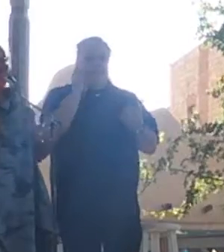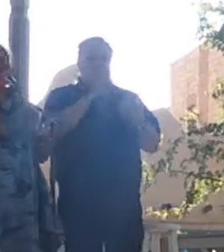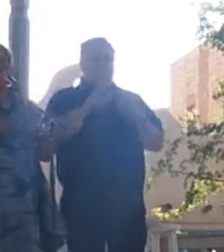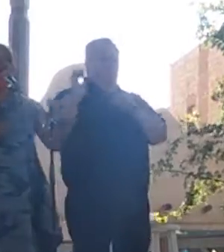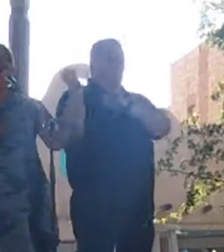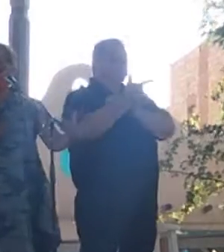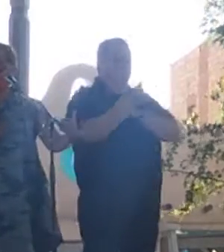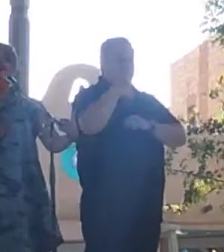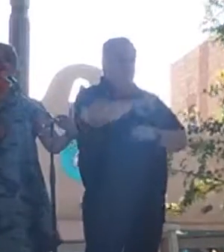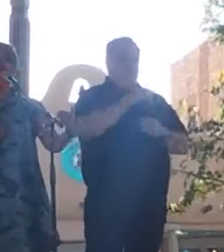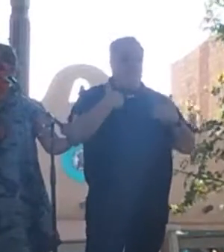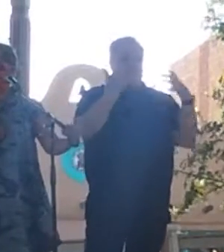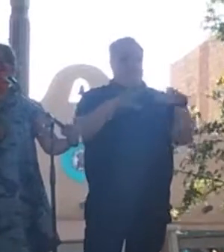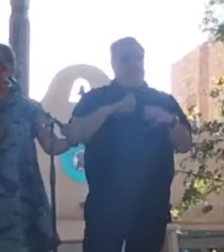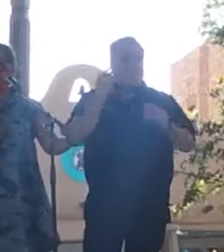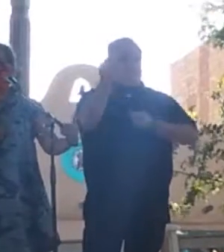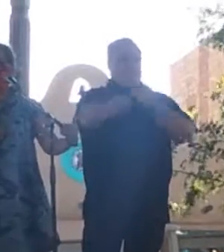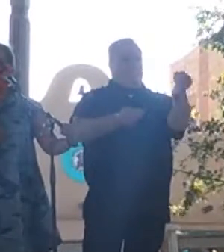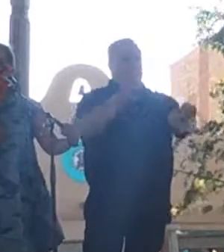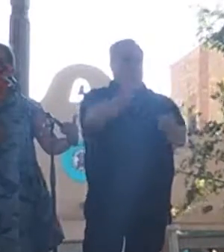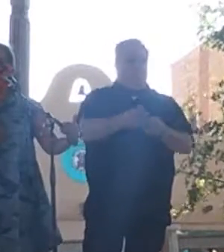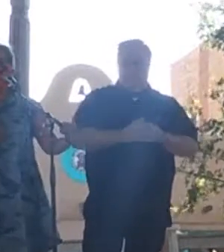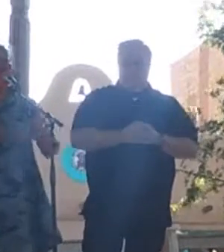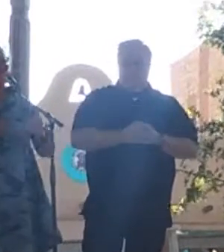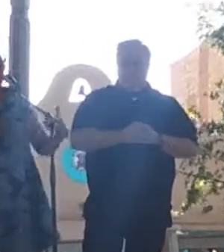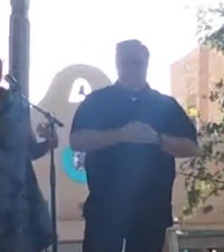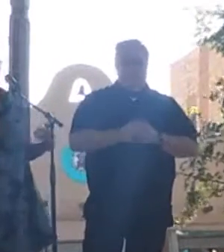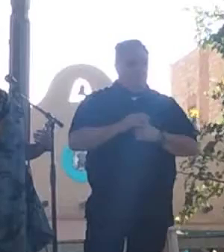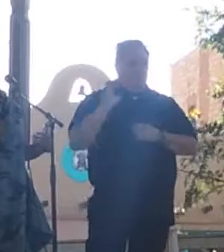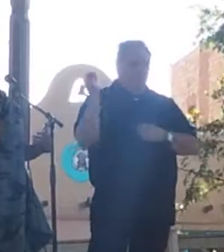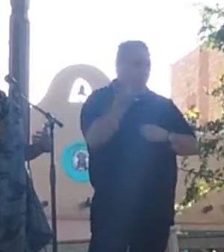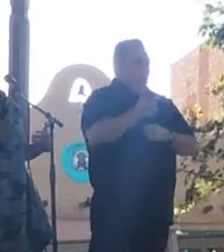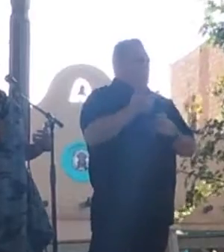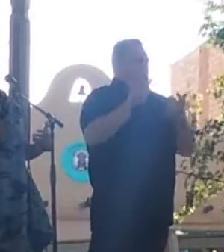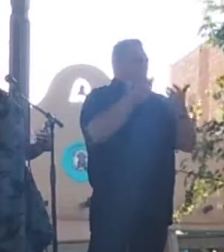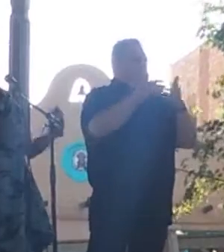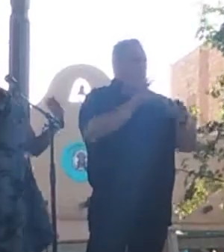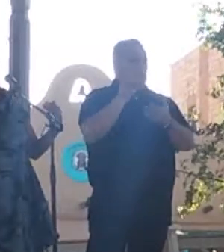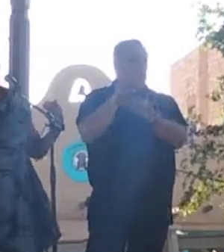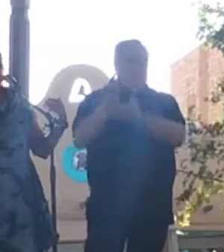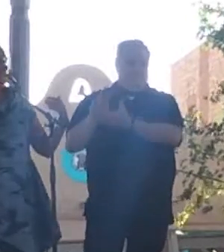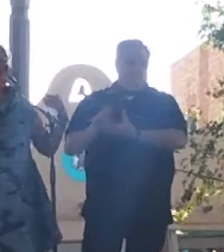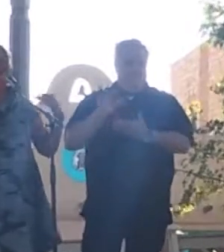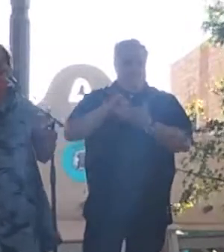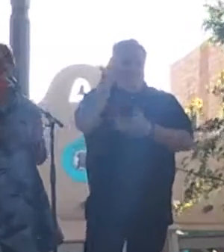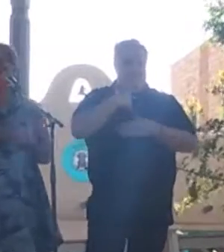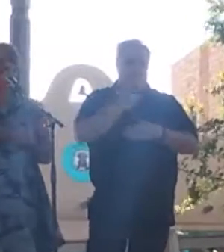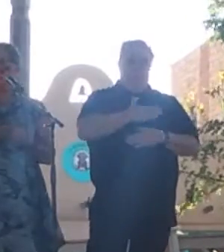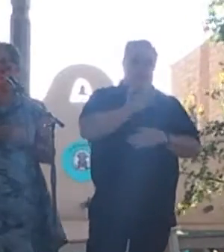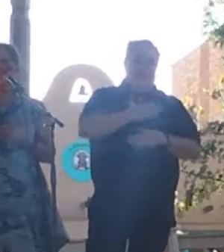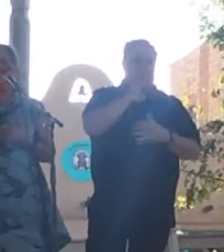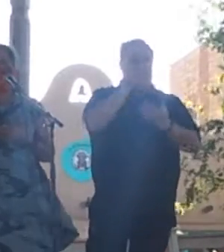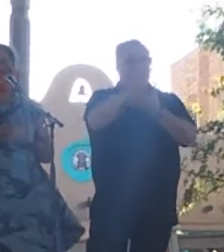until all of us have a chance to contribute, we're all losing out. That's why I'm so happy